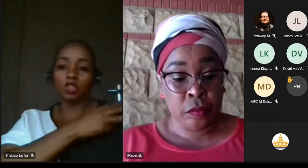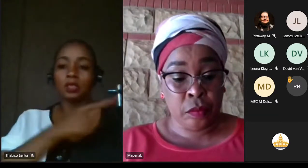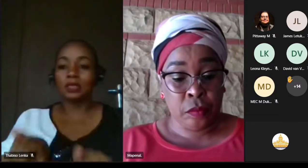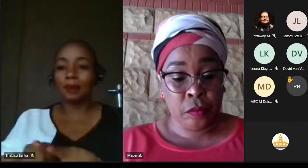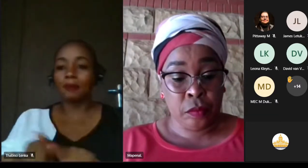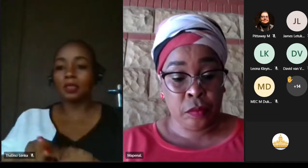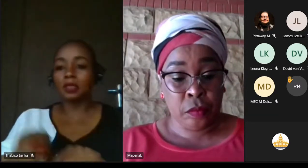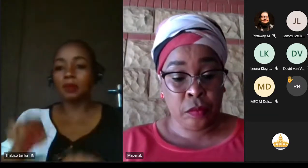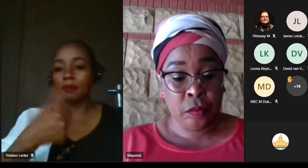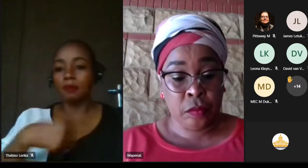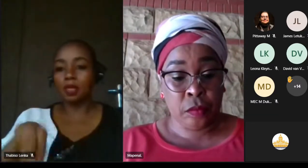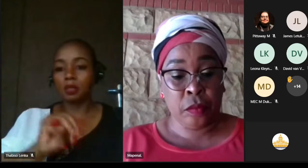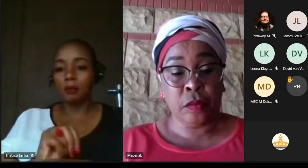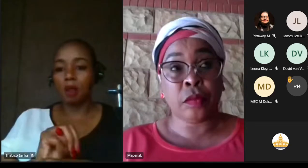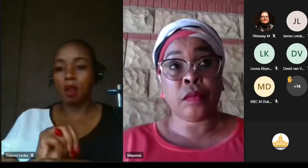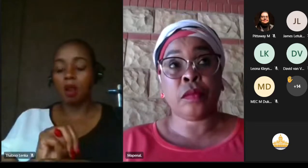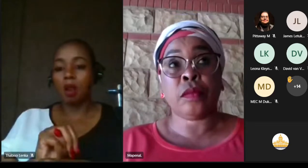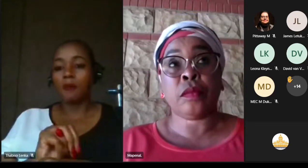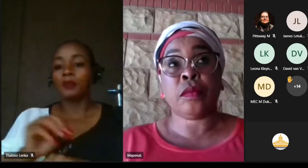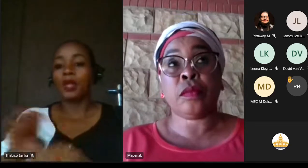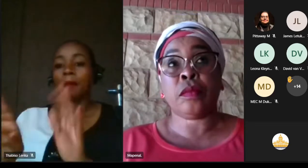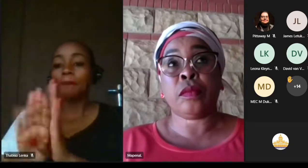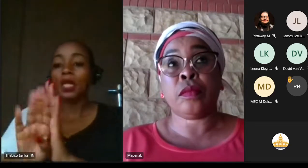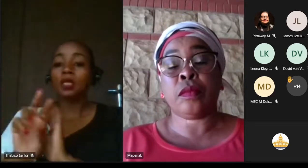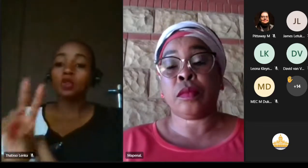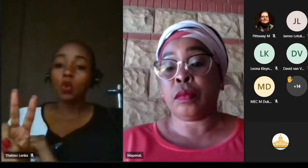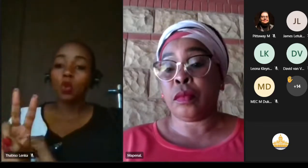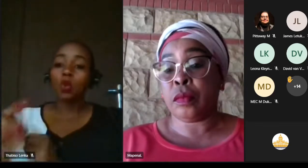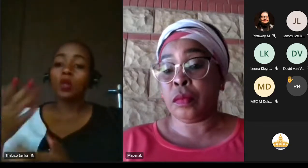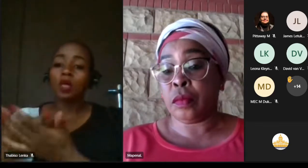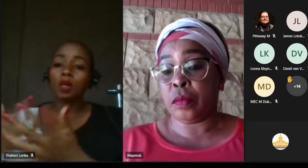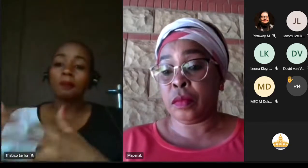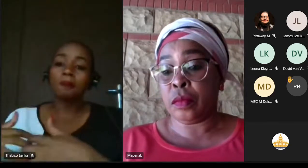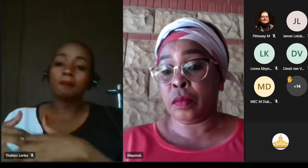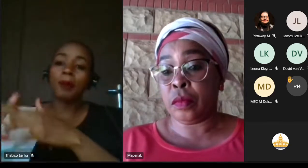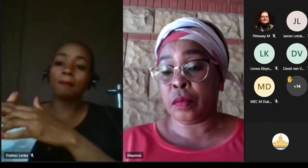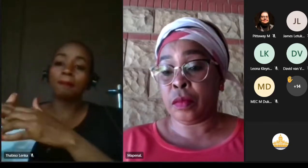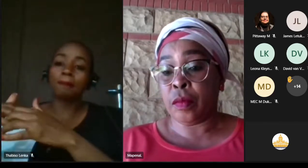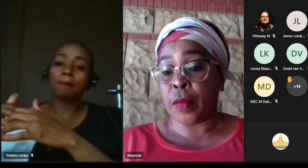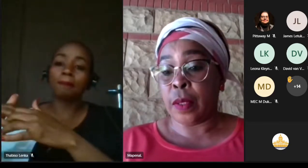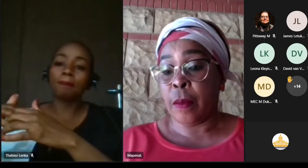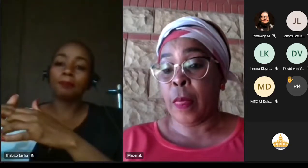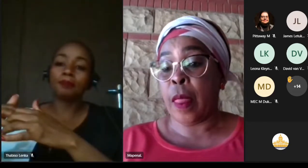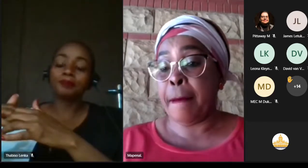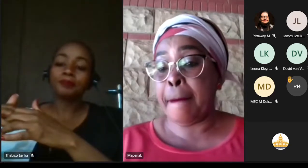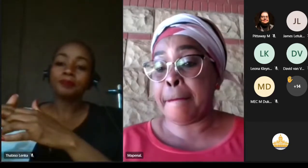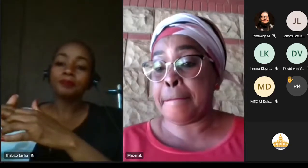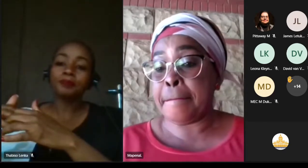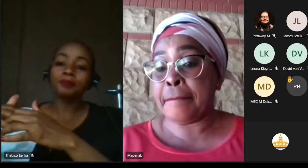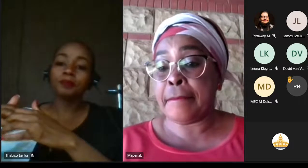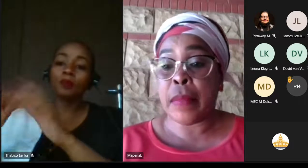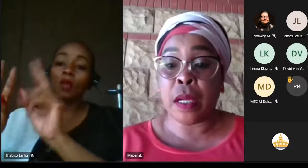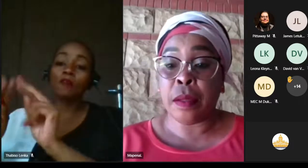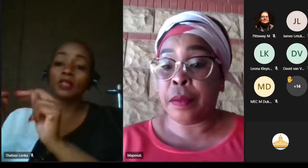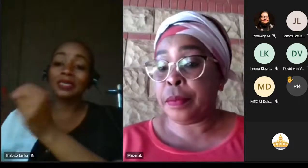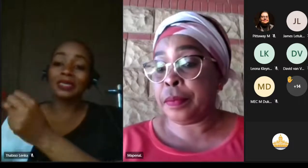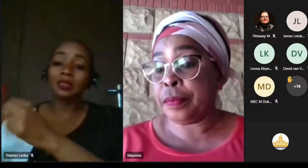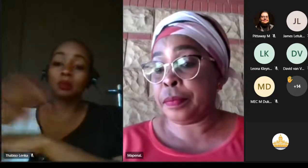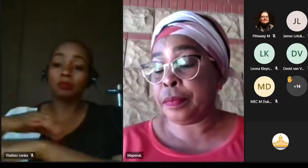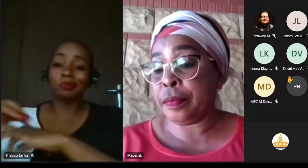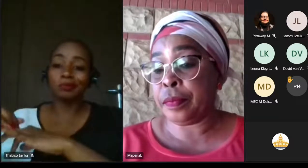managers. The second bill is proposed for the creation of public trusteeship of the nation's